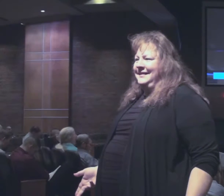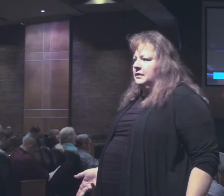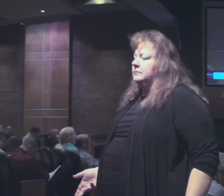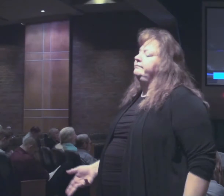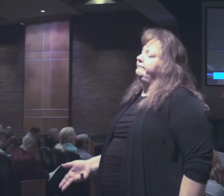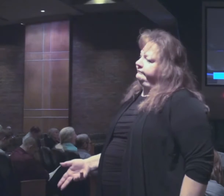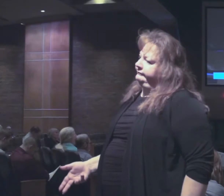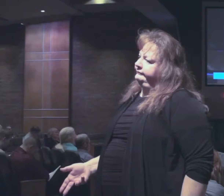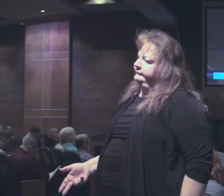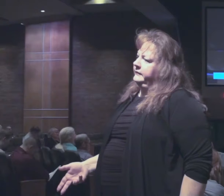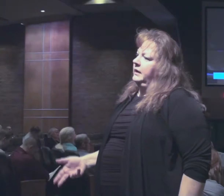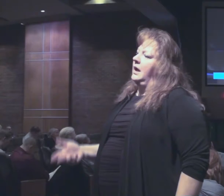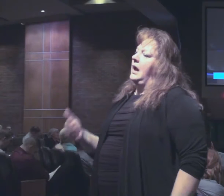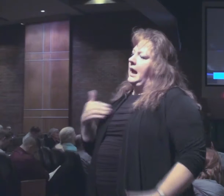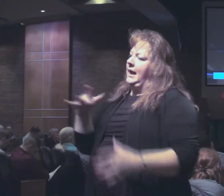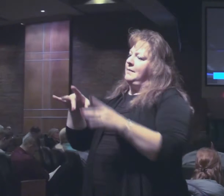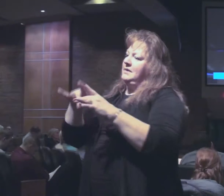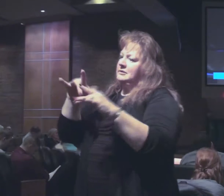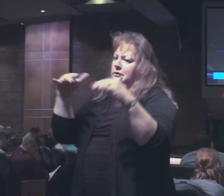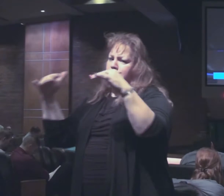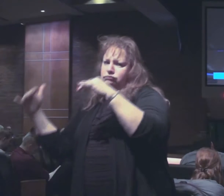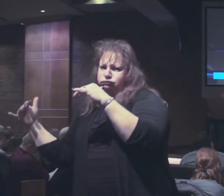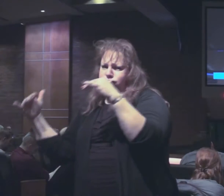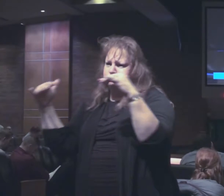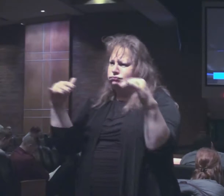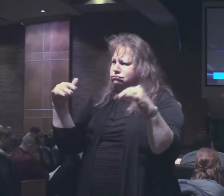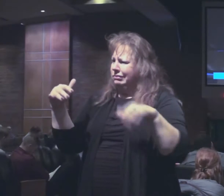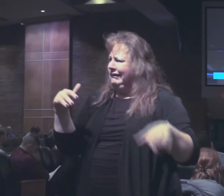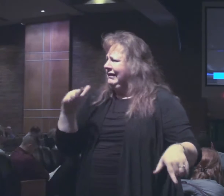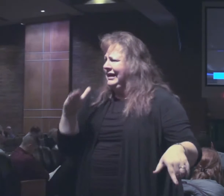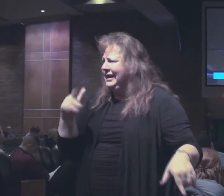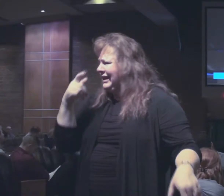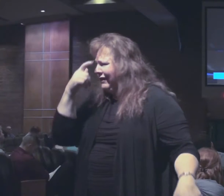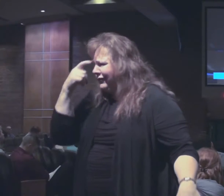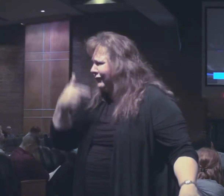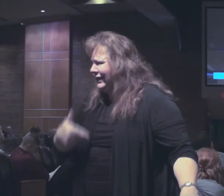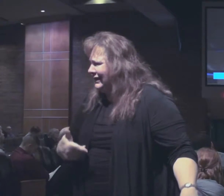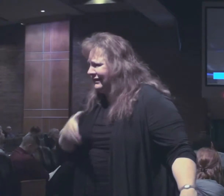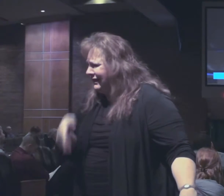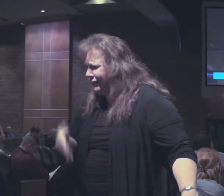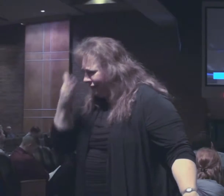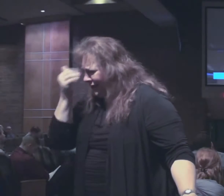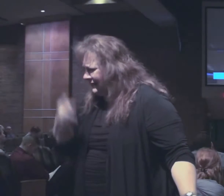we forget we're in a spiritual war. The devil never forgets.